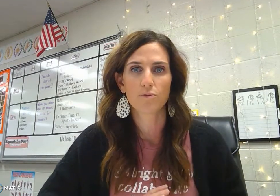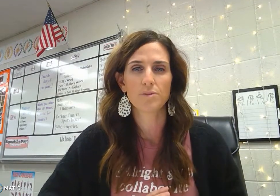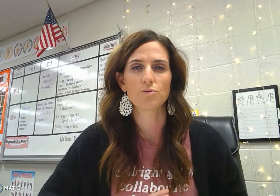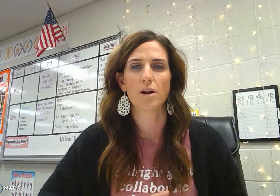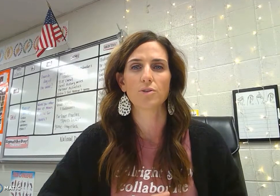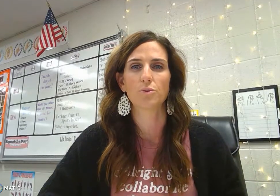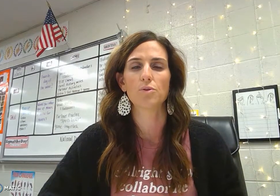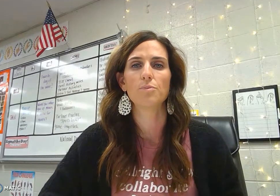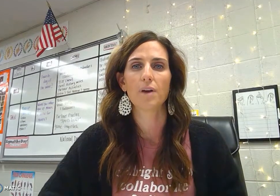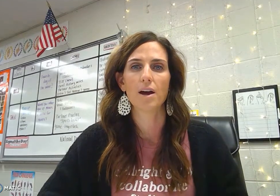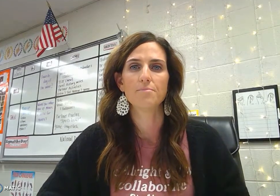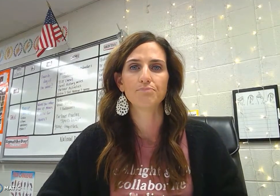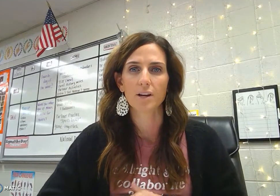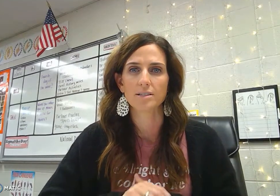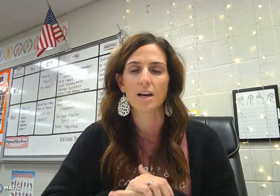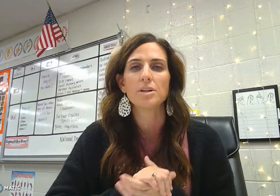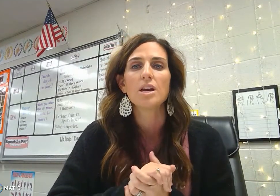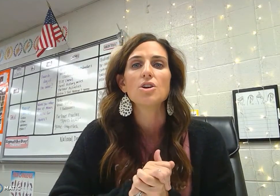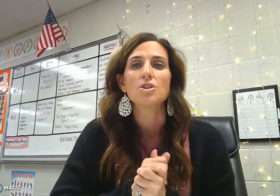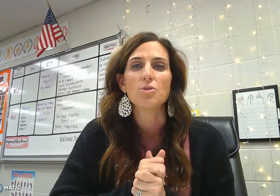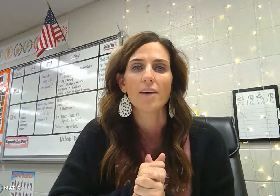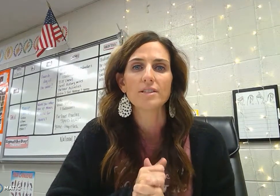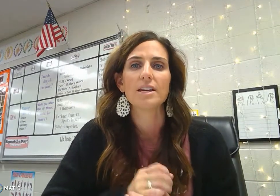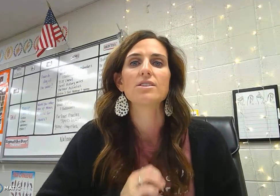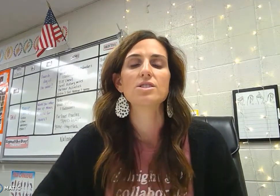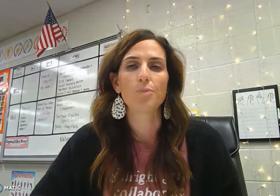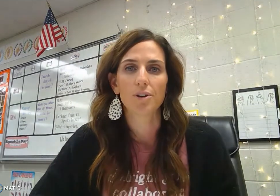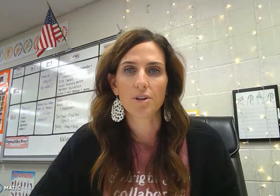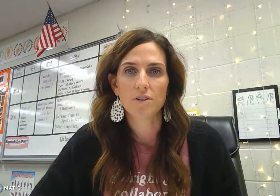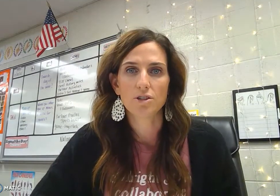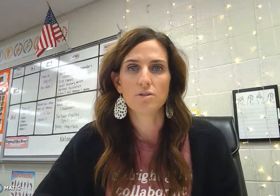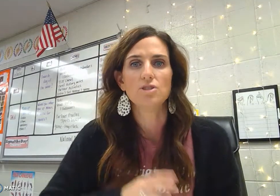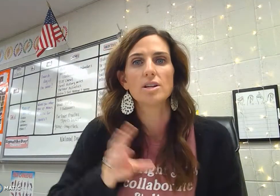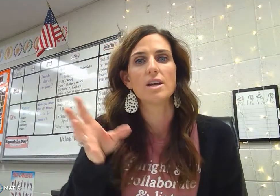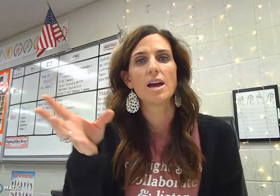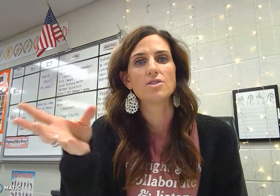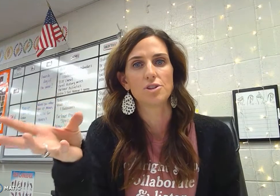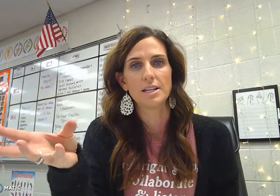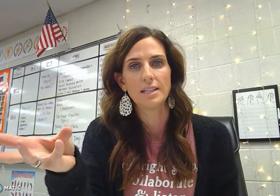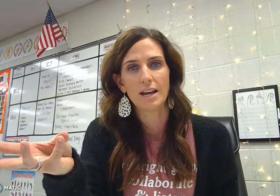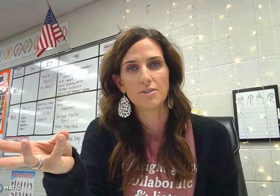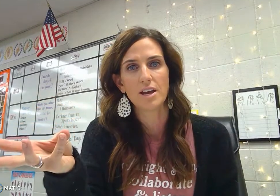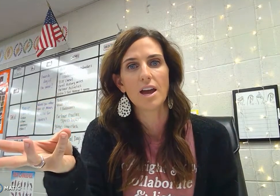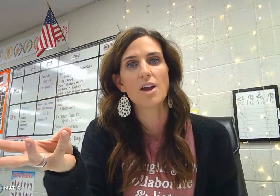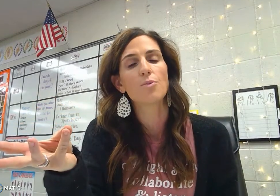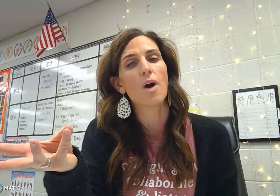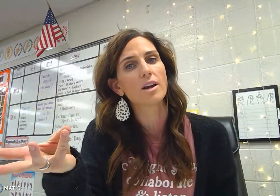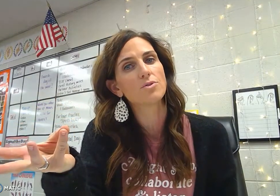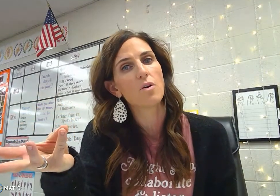this rock and roll concept, you have to take the smaller of the two digits and turn it down and rock and roll